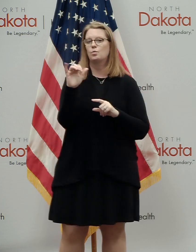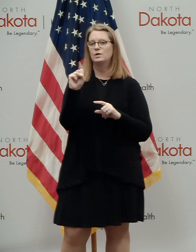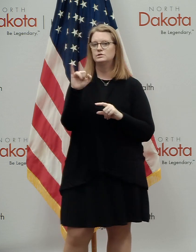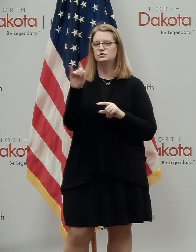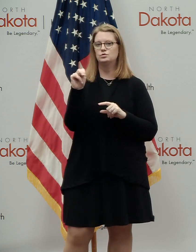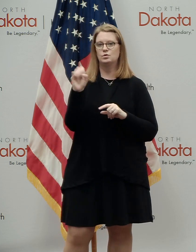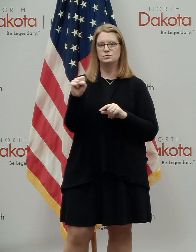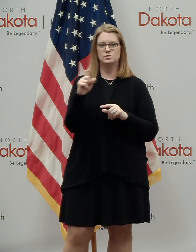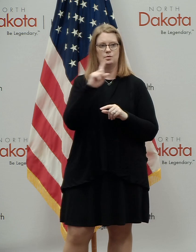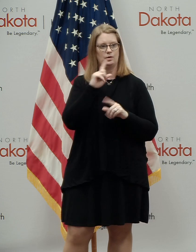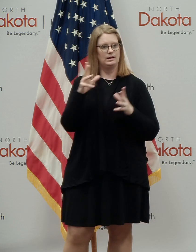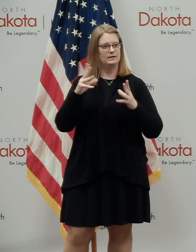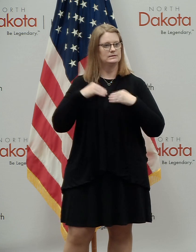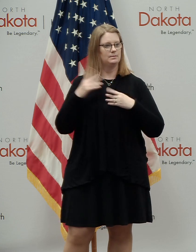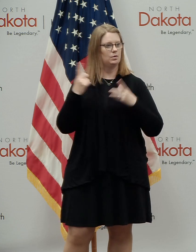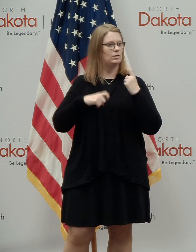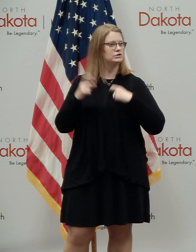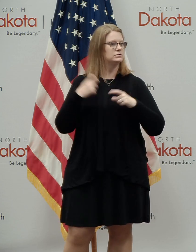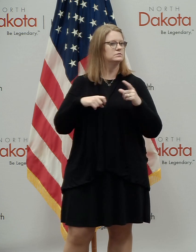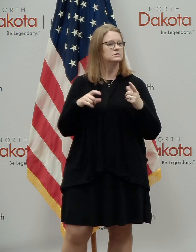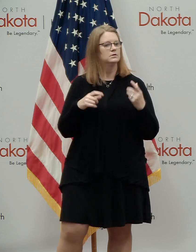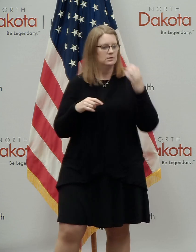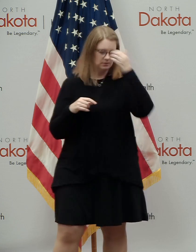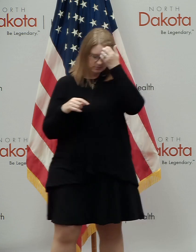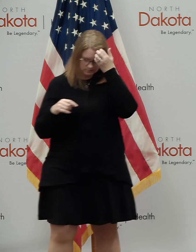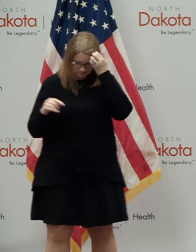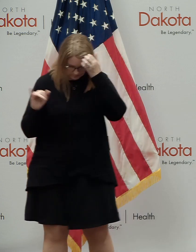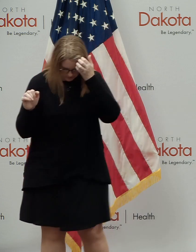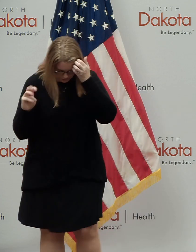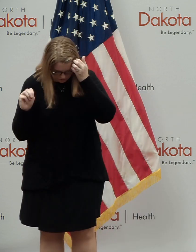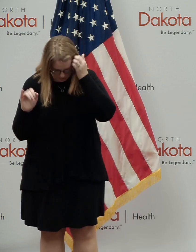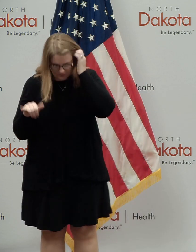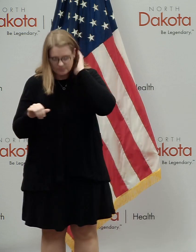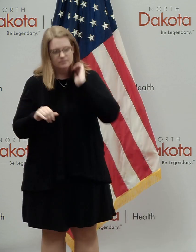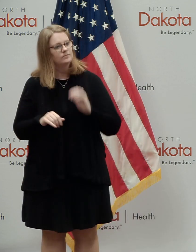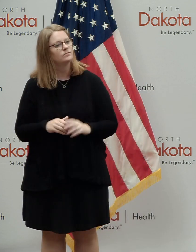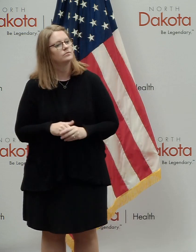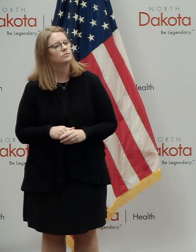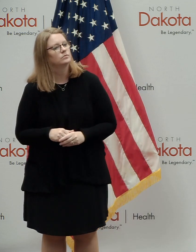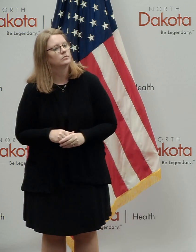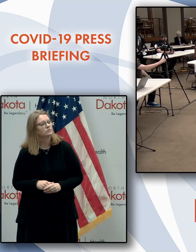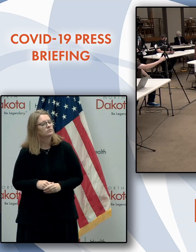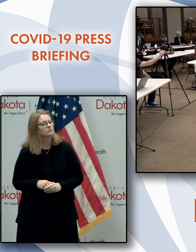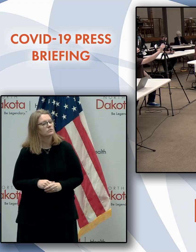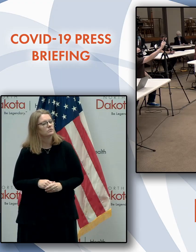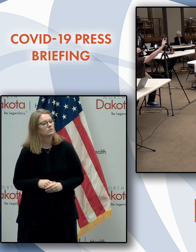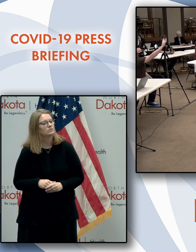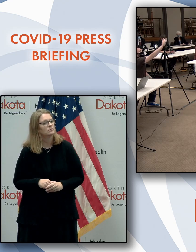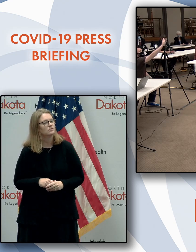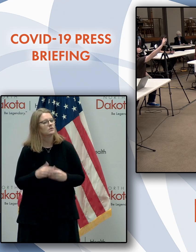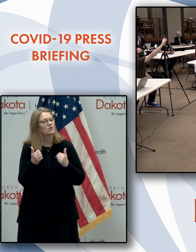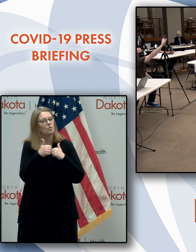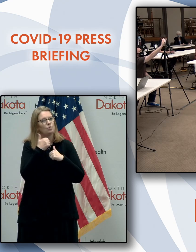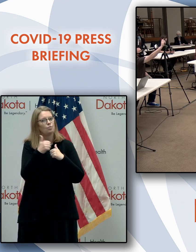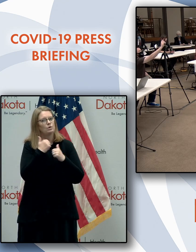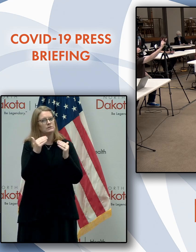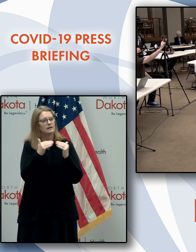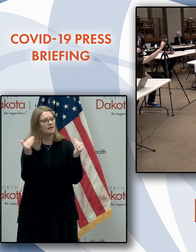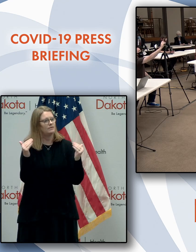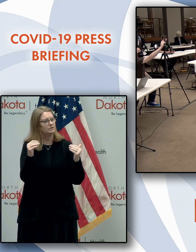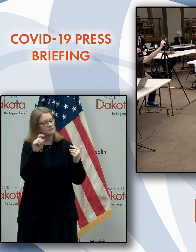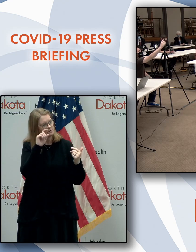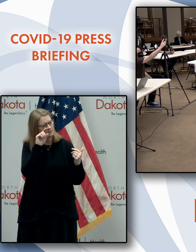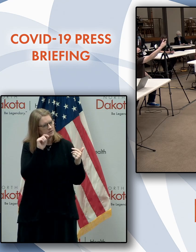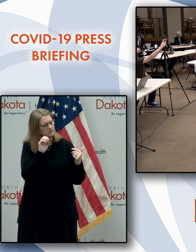that, we'll stand for questions. Jeremy? Governor, I wanted to ask you about risk